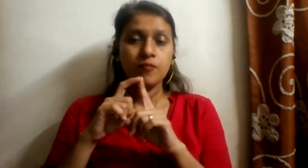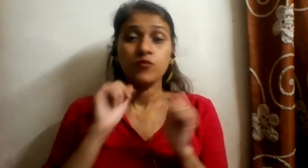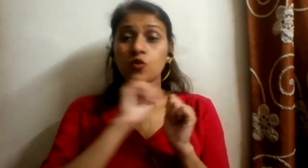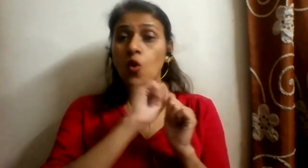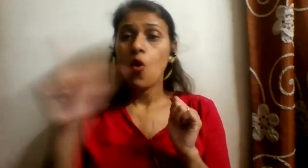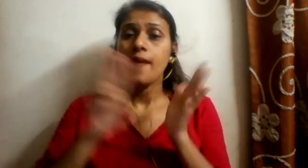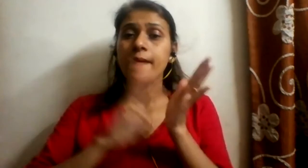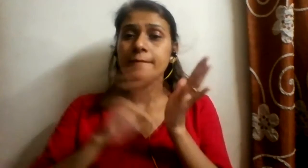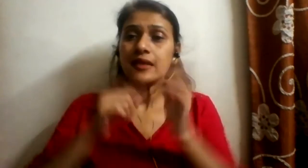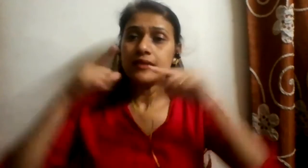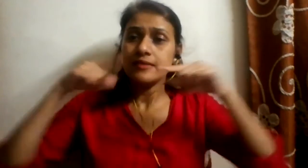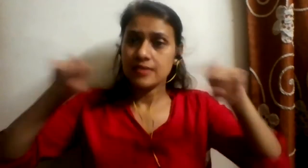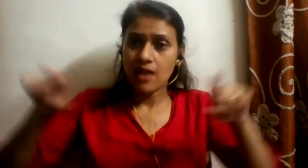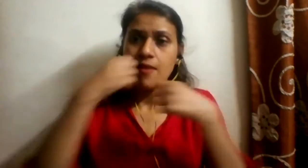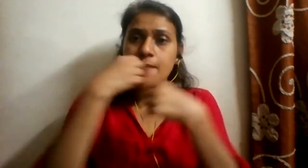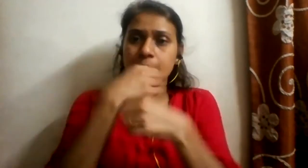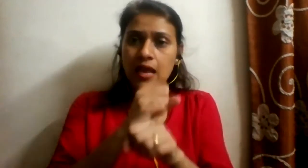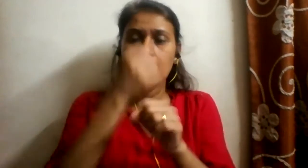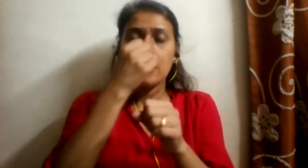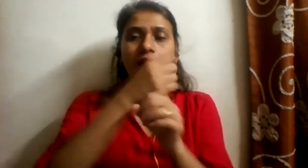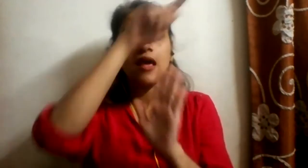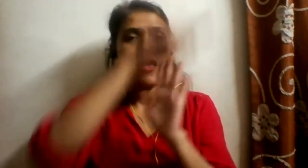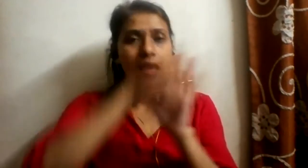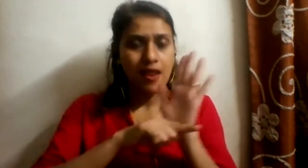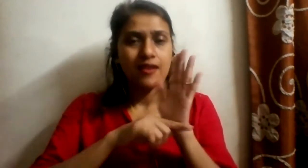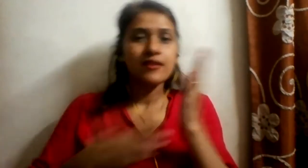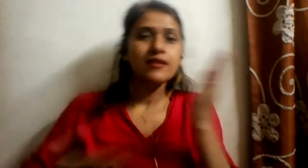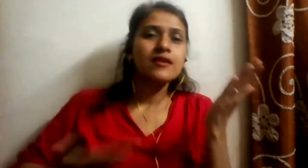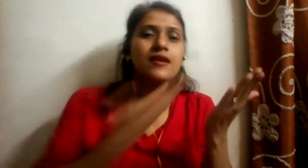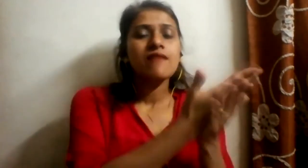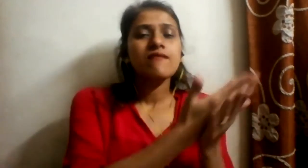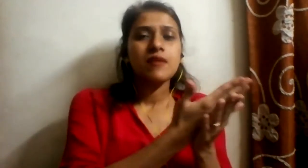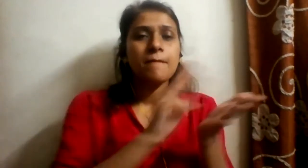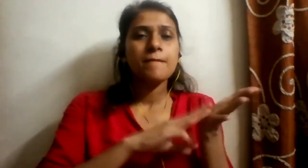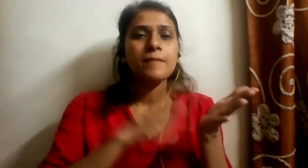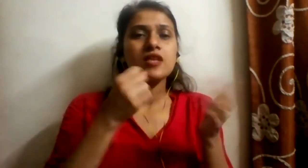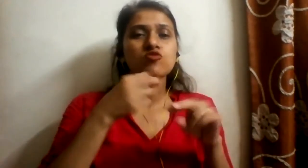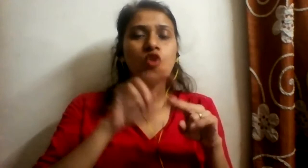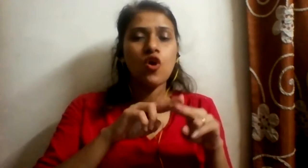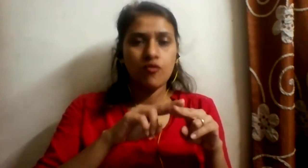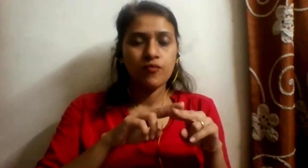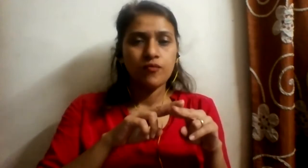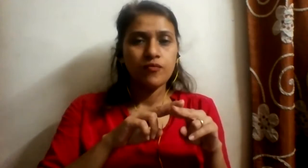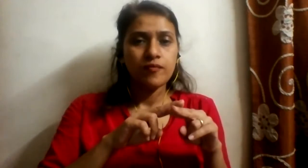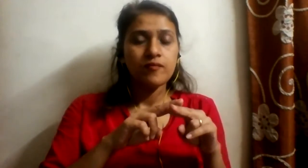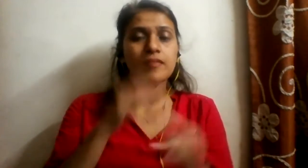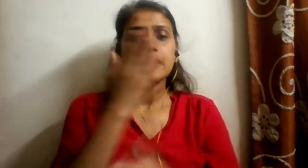these guidelines, sending these to Commissioner Disability as for consultation, and the consultation